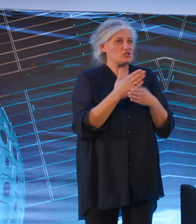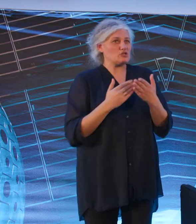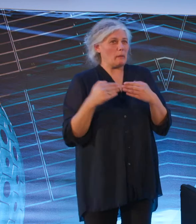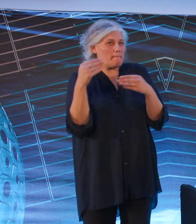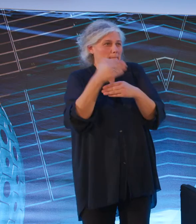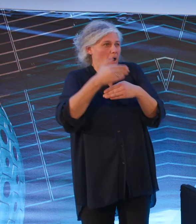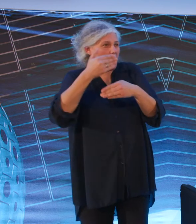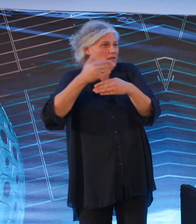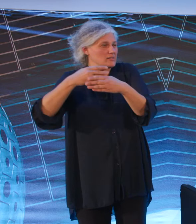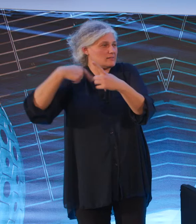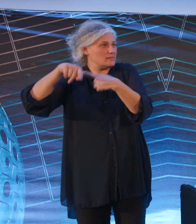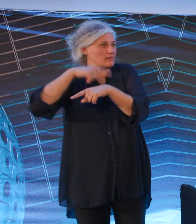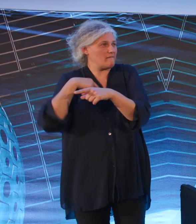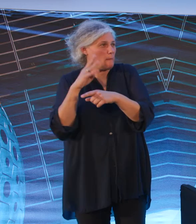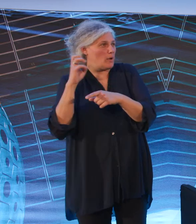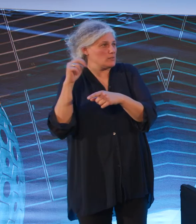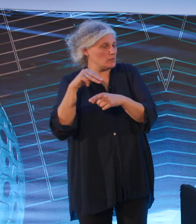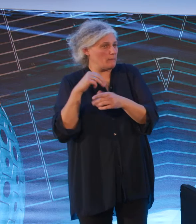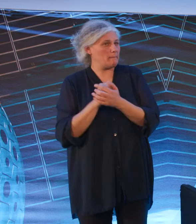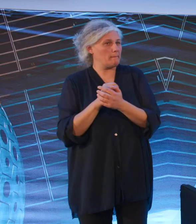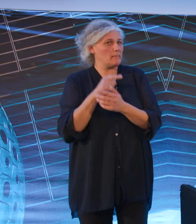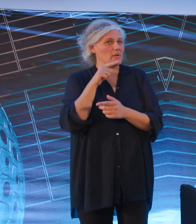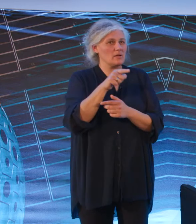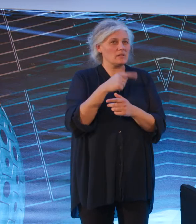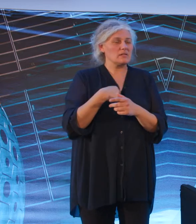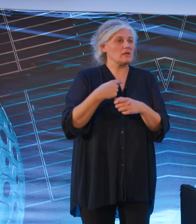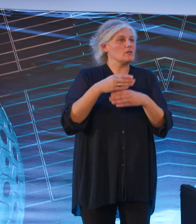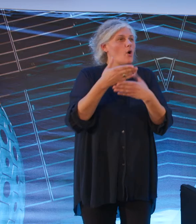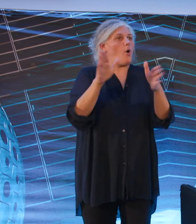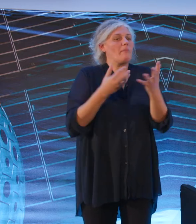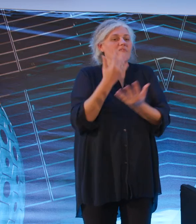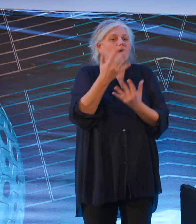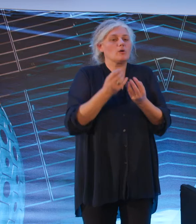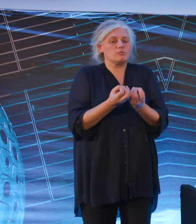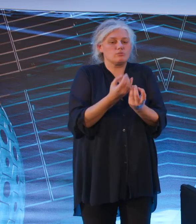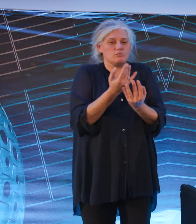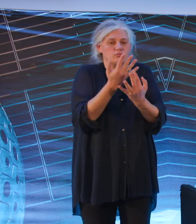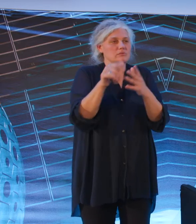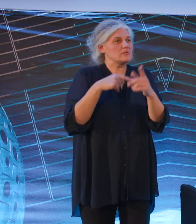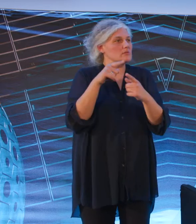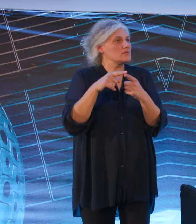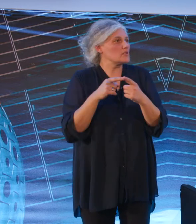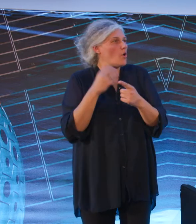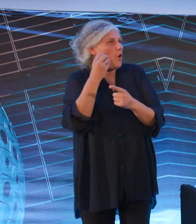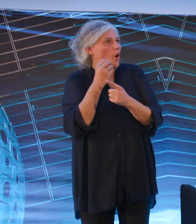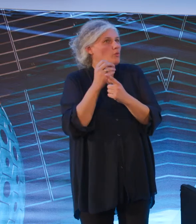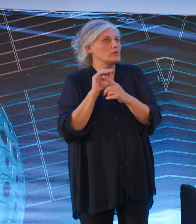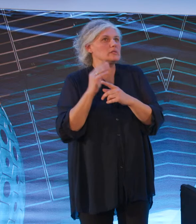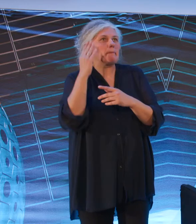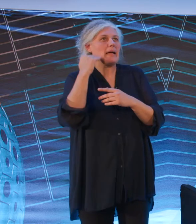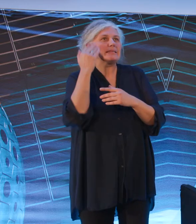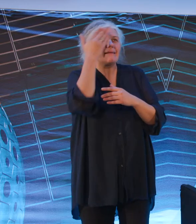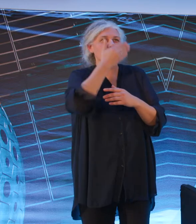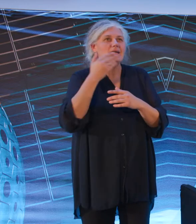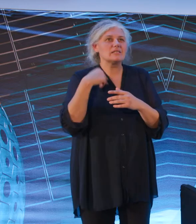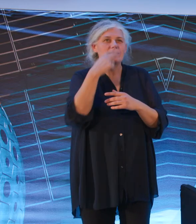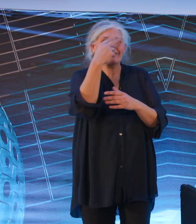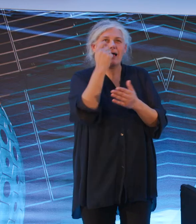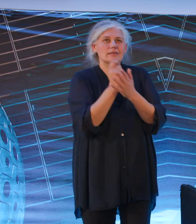and a possum. They spit roast it over an open fire, orange heat painting their faces in the